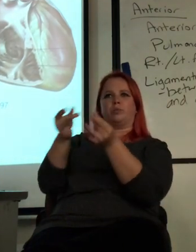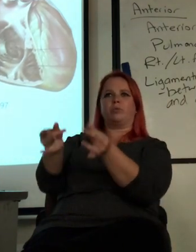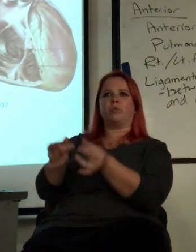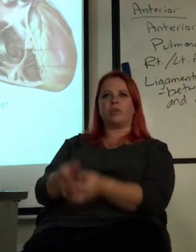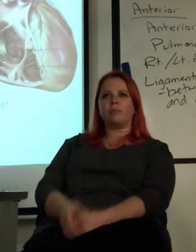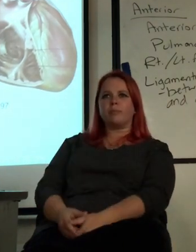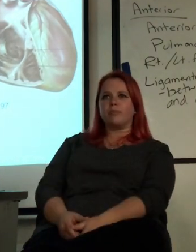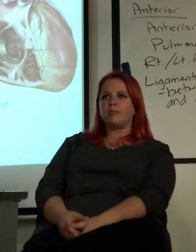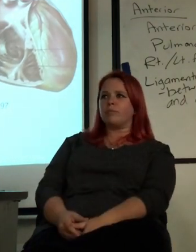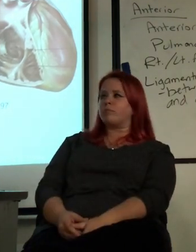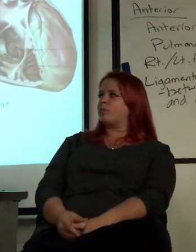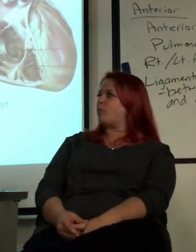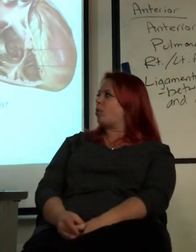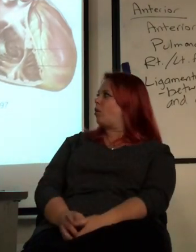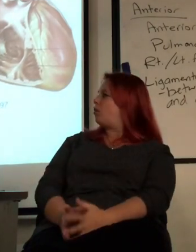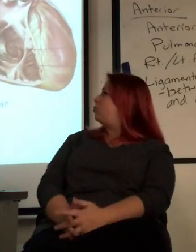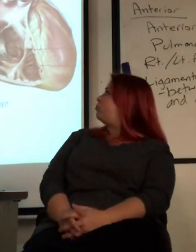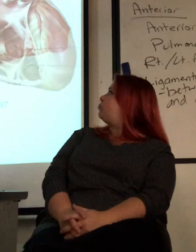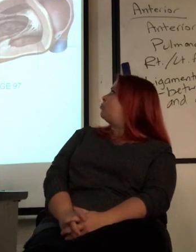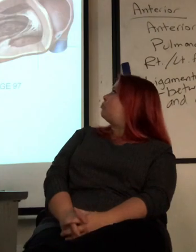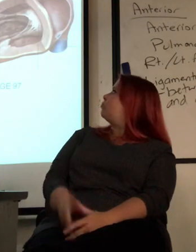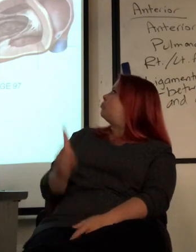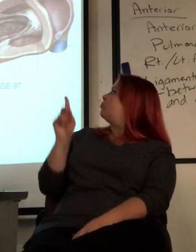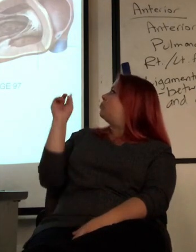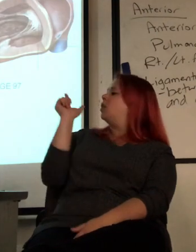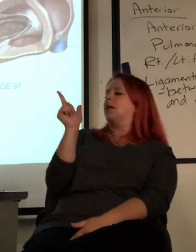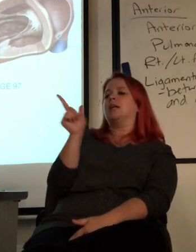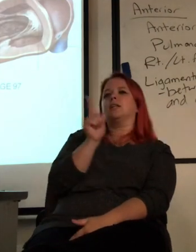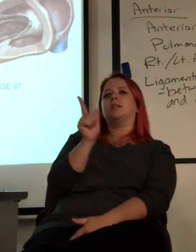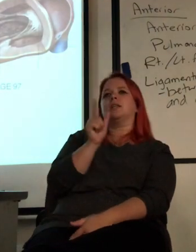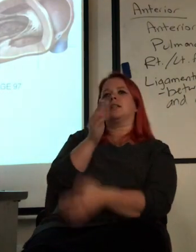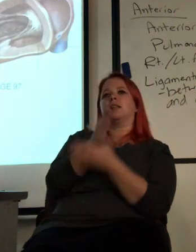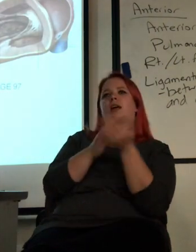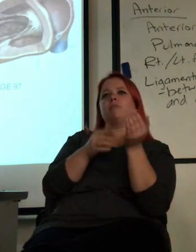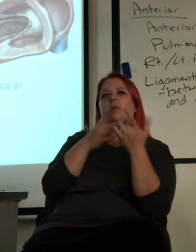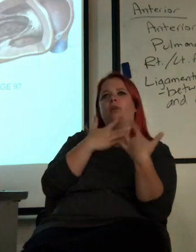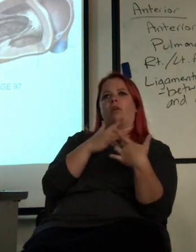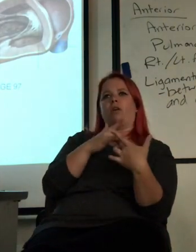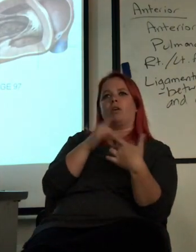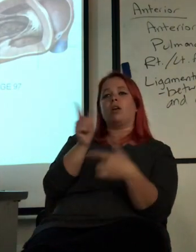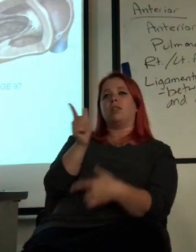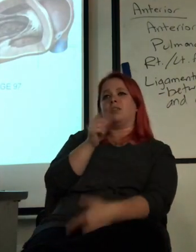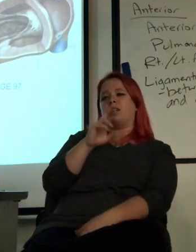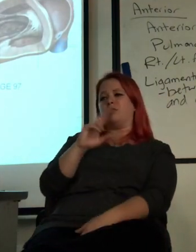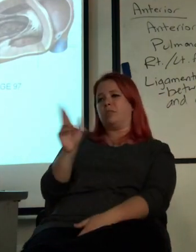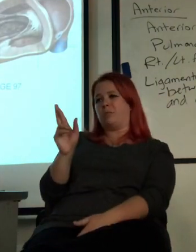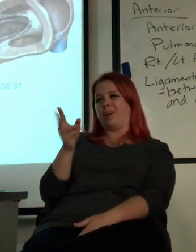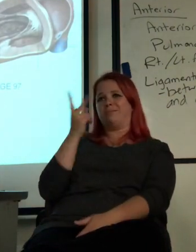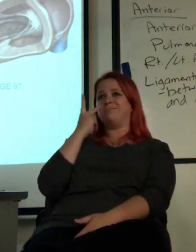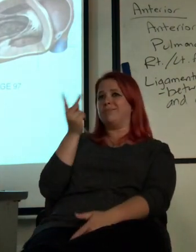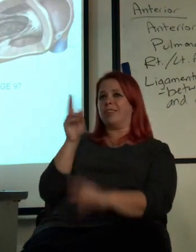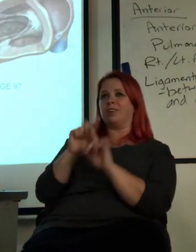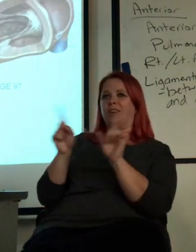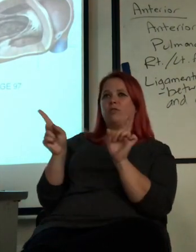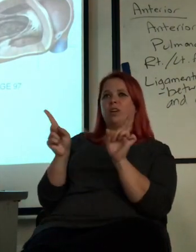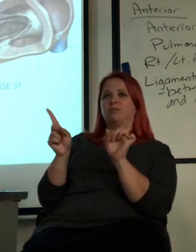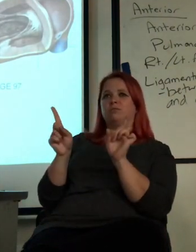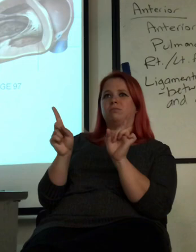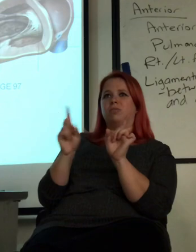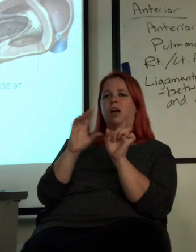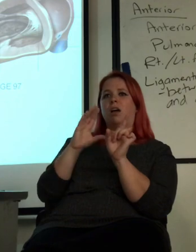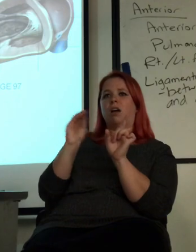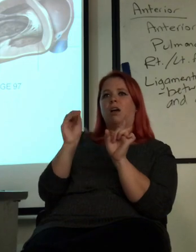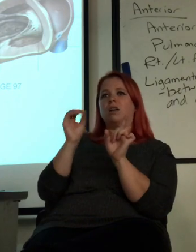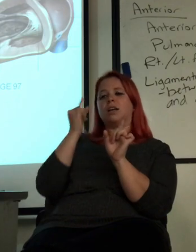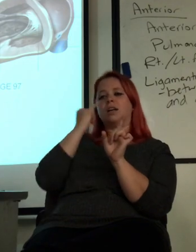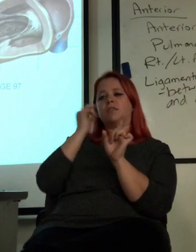I'm gonna need the lights off, and it's a little better. Here's the left side of the heart. The left and the right, they look different. And if